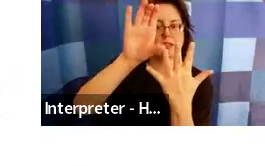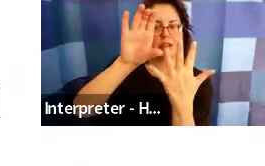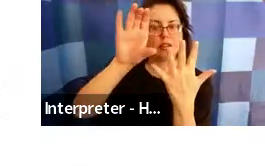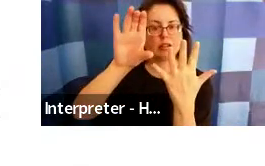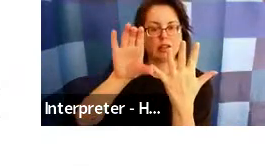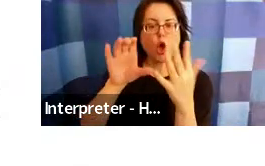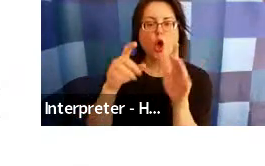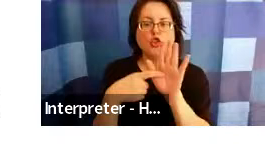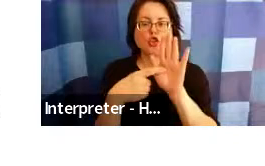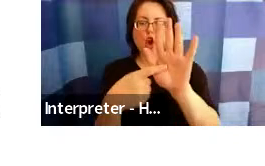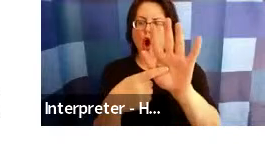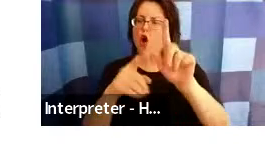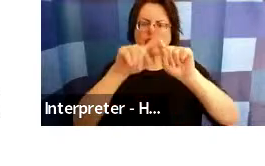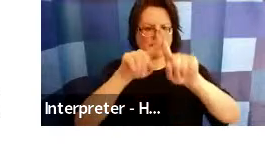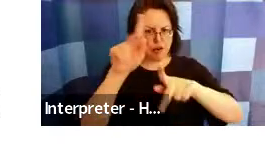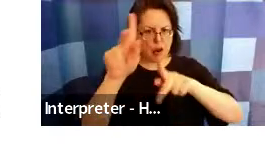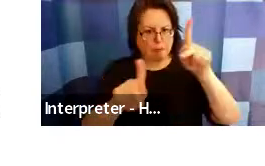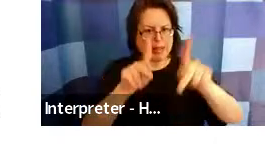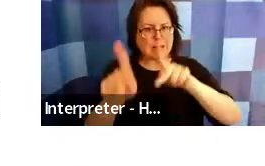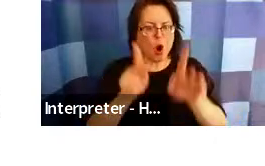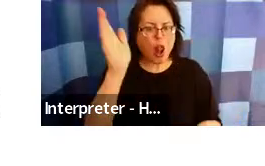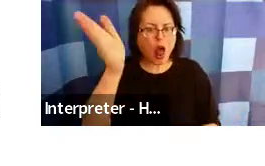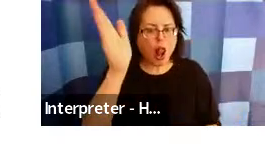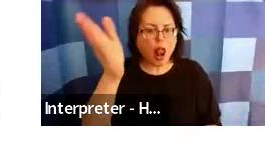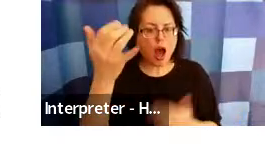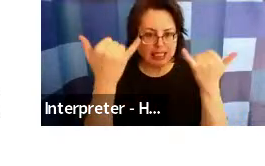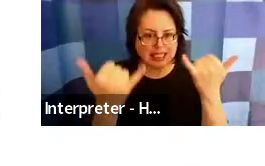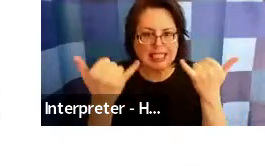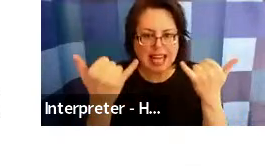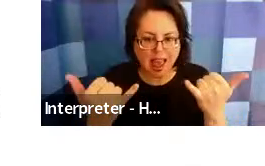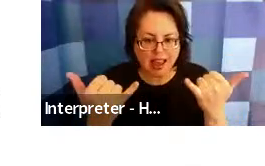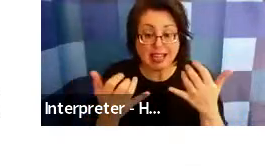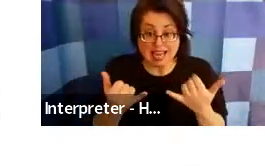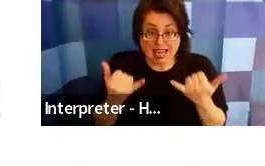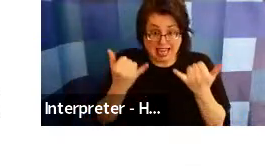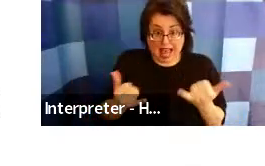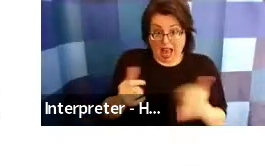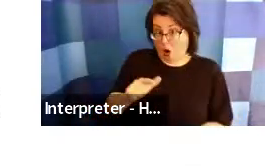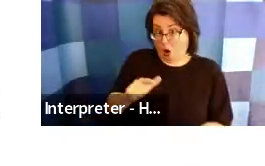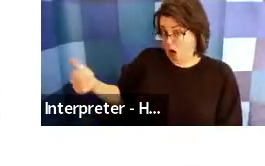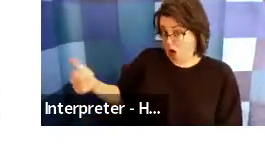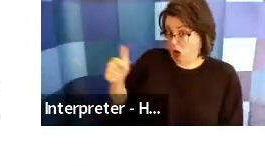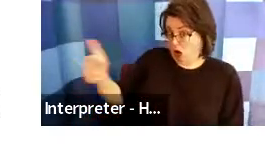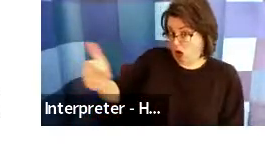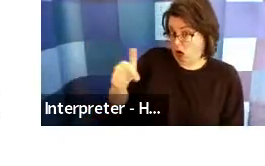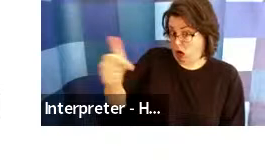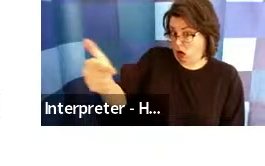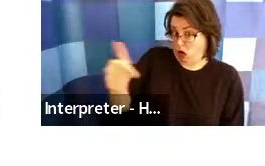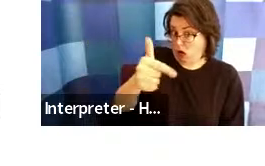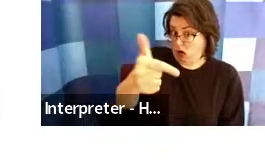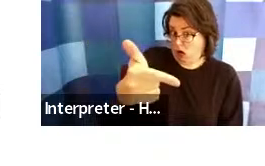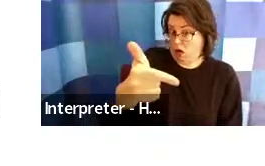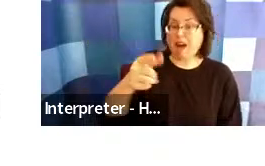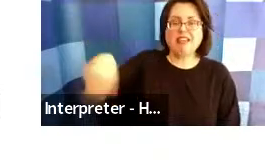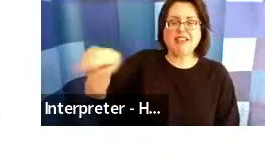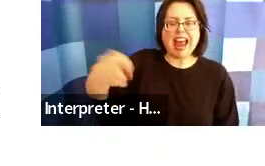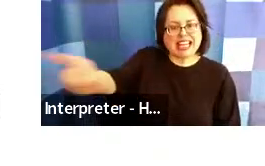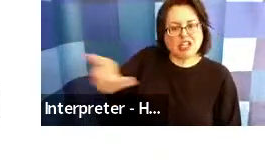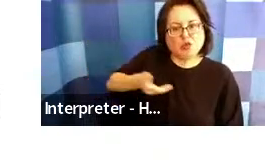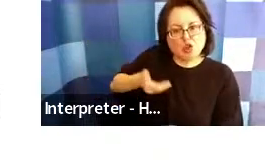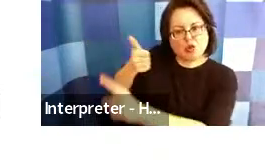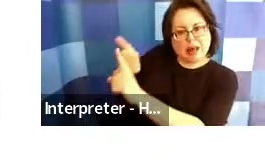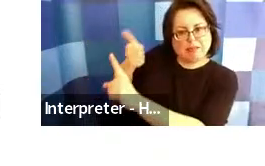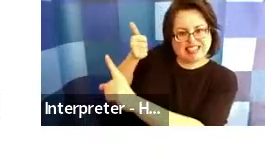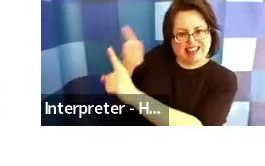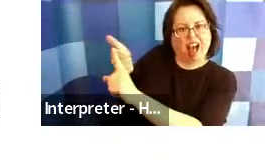will be speaking with you today. I am now going to turn it over to each of those individuals to introduce themselves